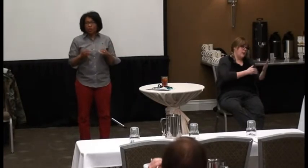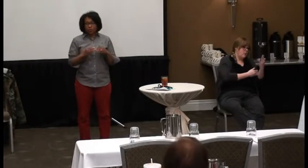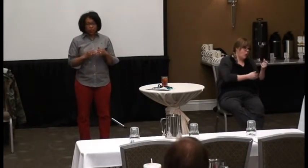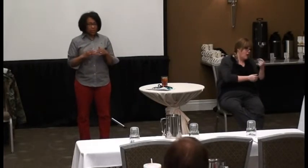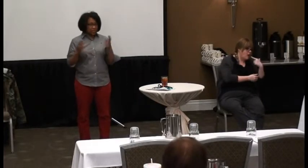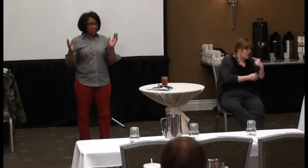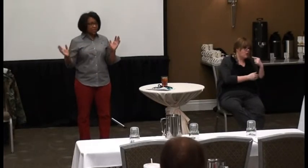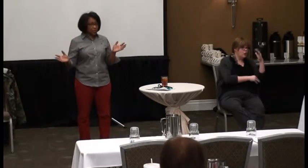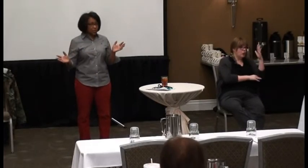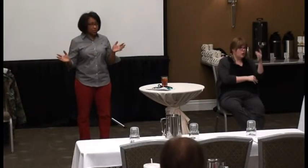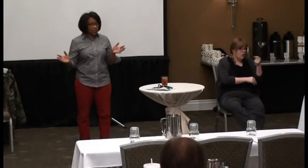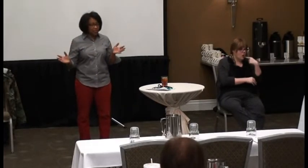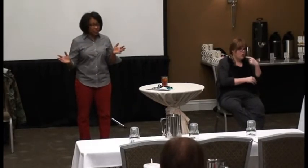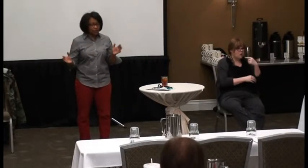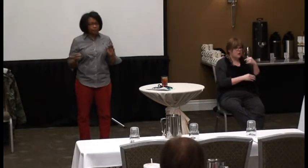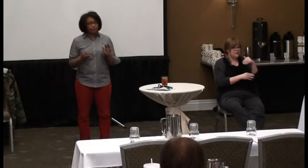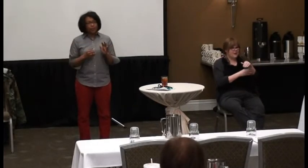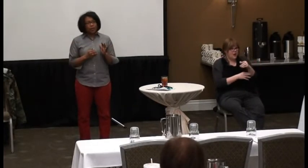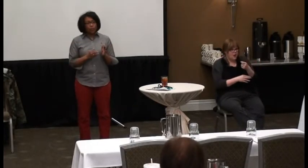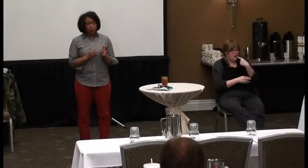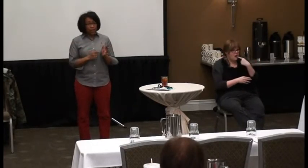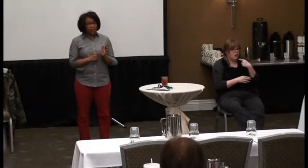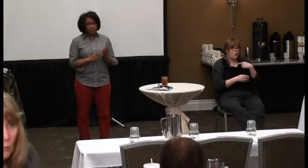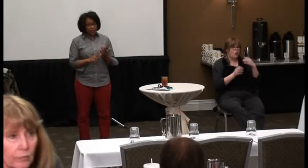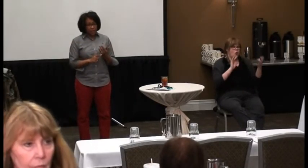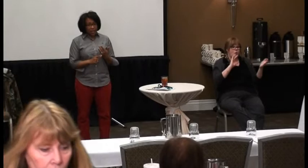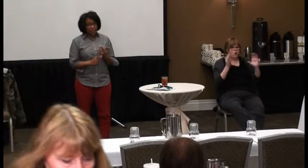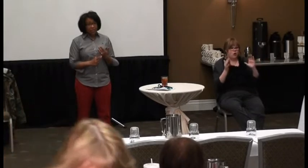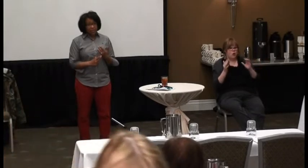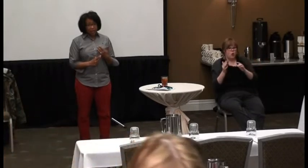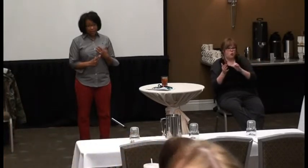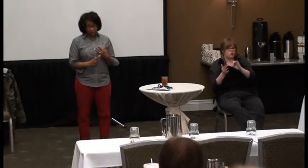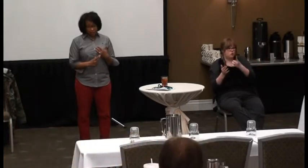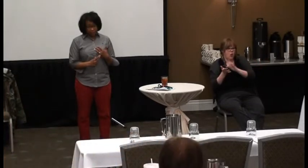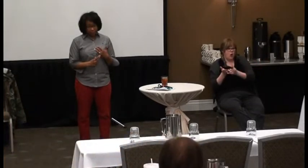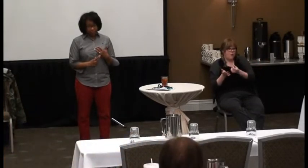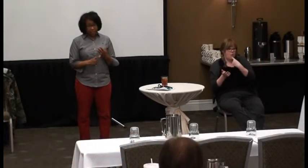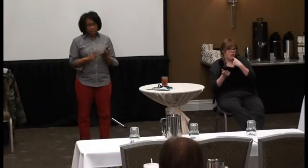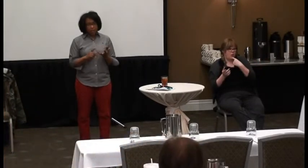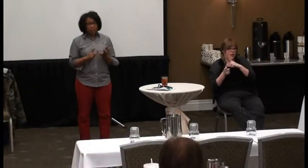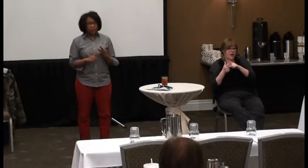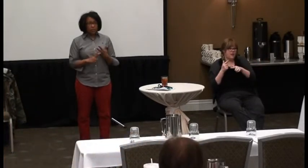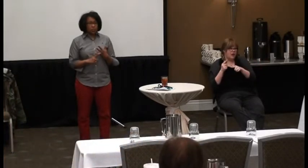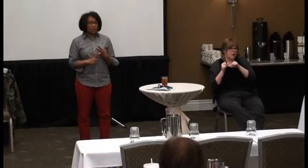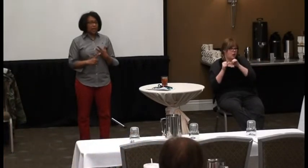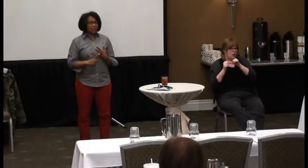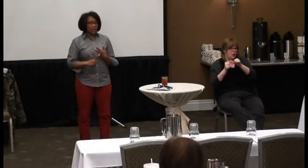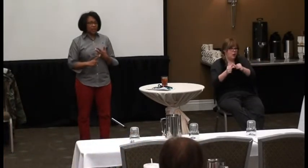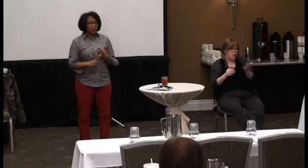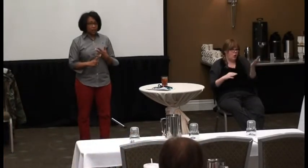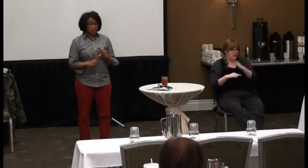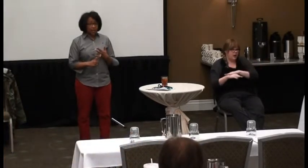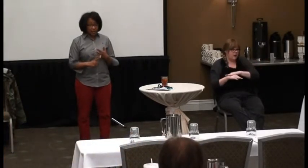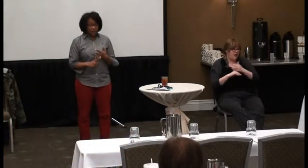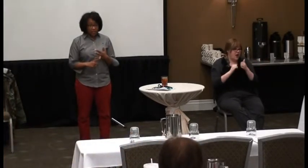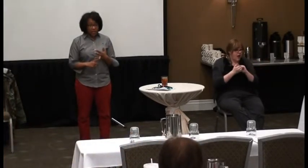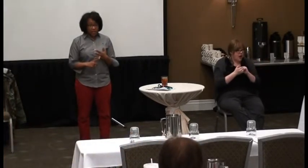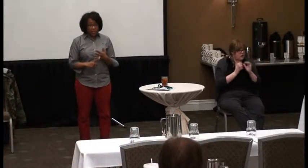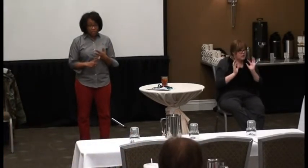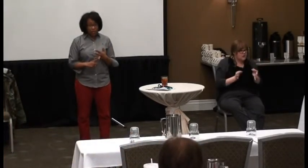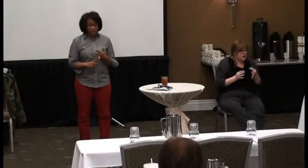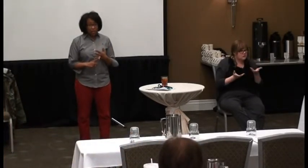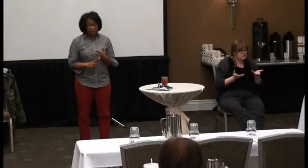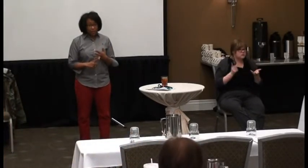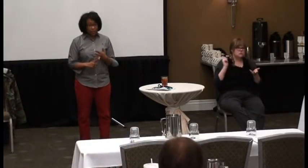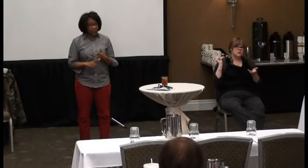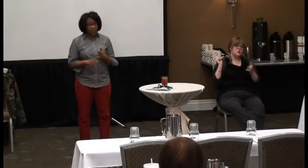afternoon versus an extended release. Well, one, it depends on the age of the child. It depends on whether or not they are naive to